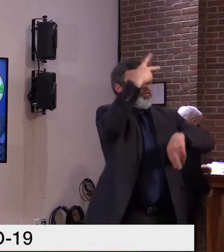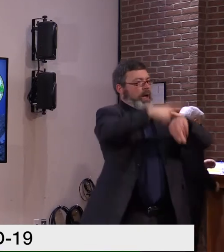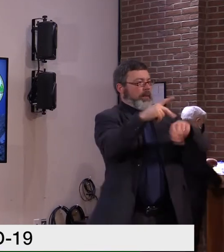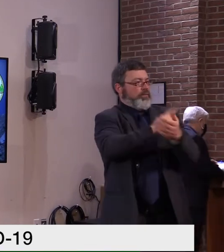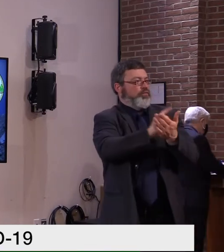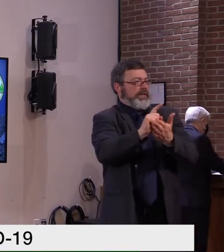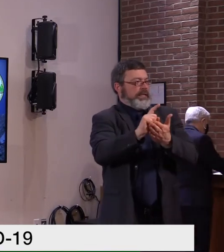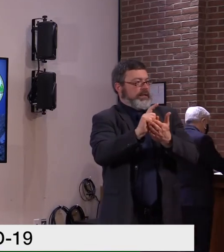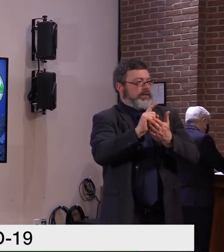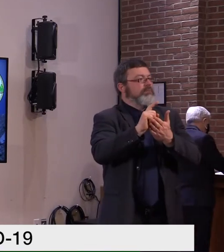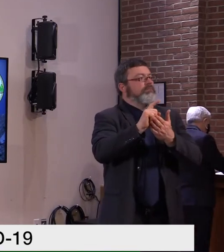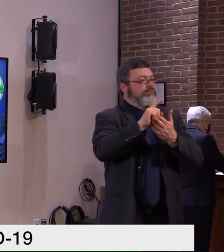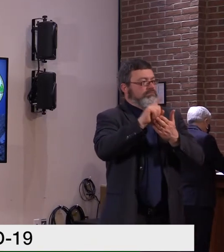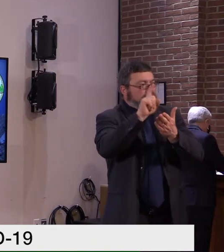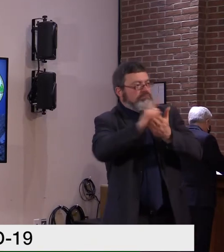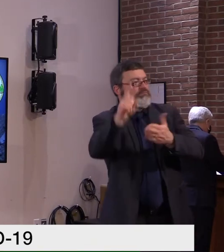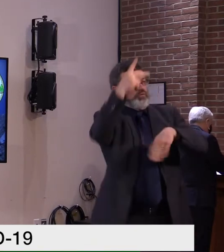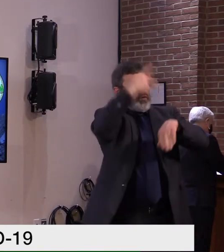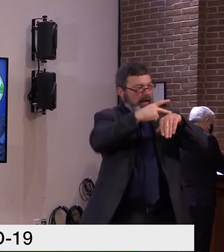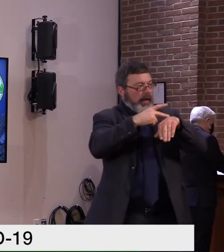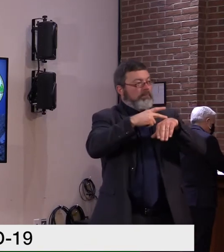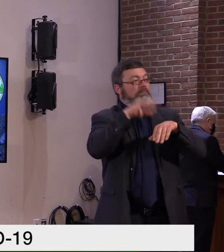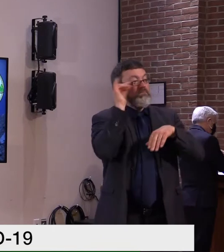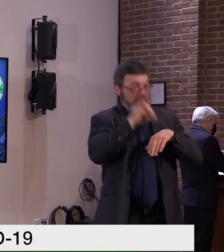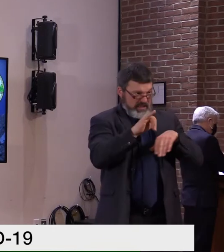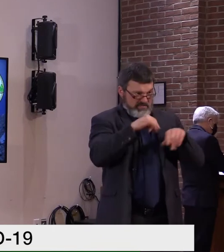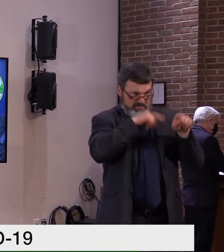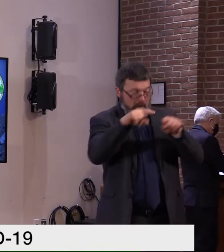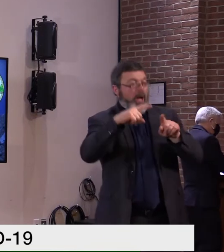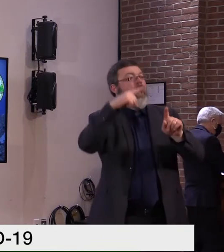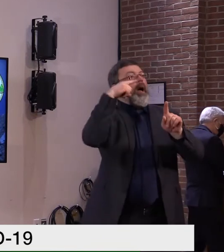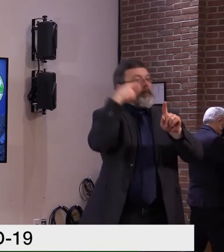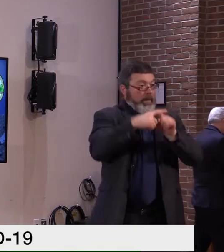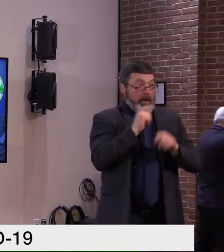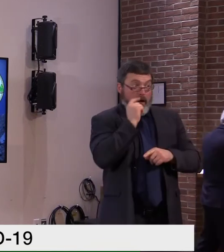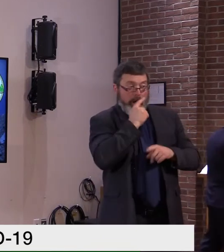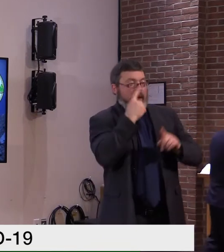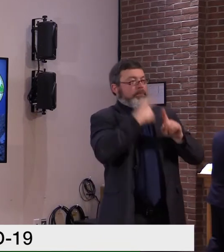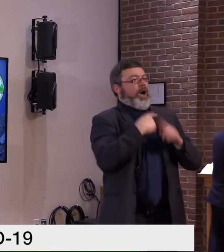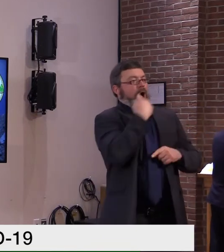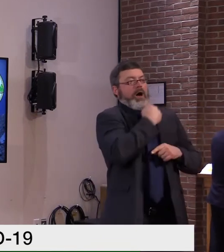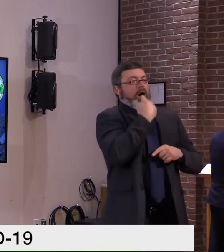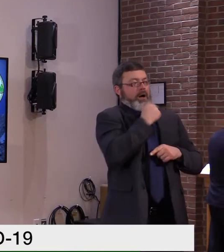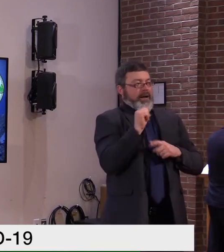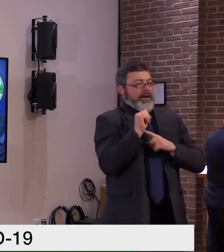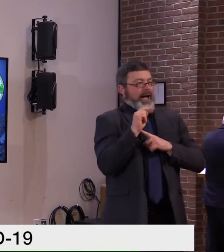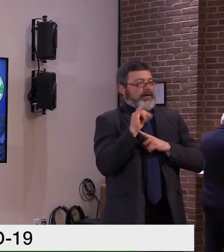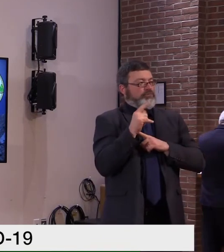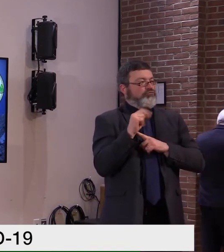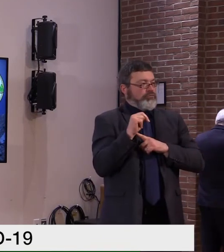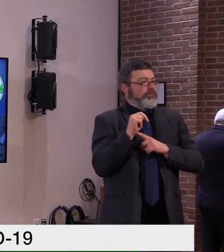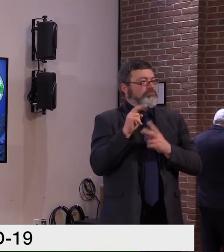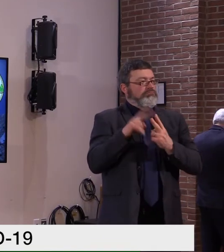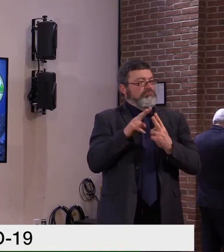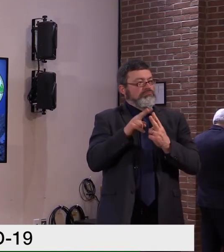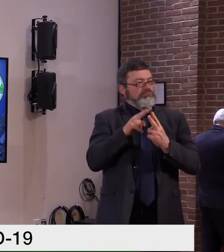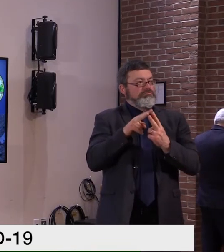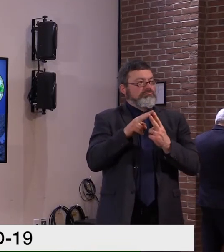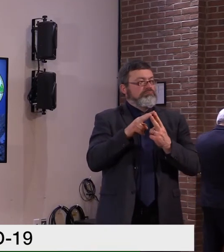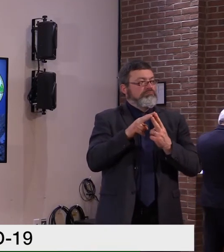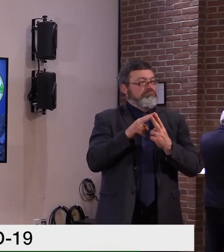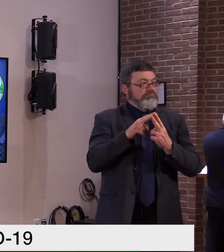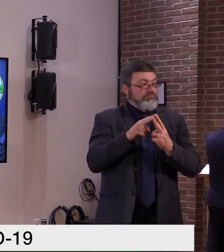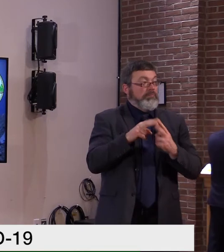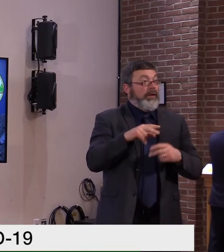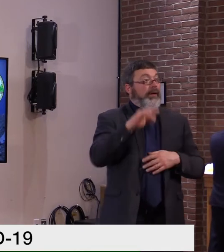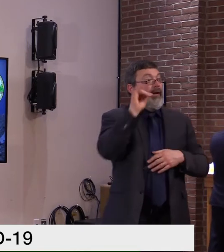available so that facilities can utilize it as a primary testing strategy when an outbreak has already occurred or